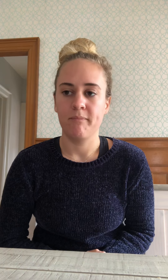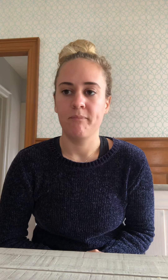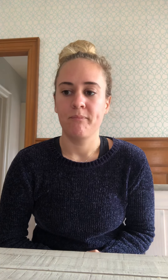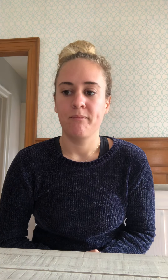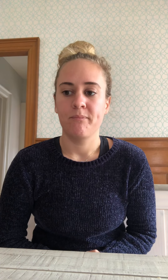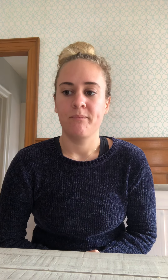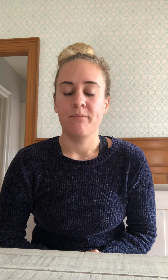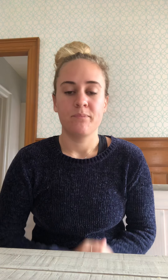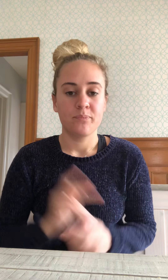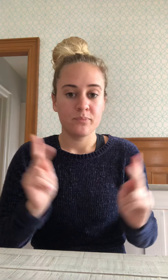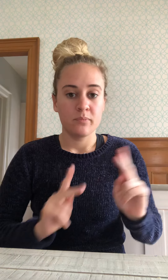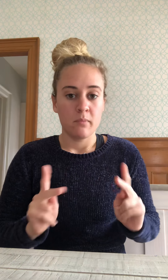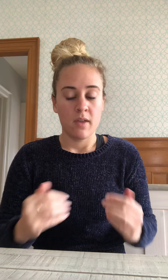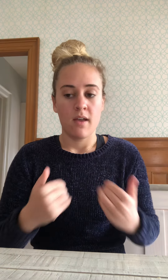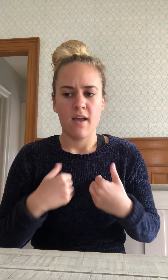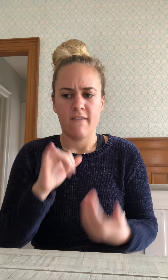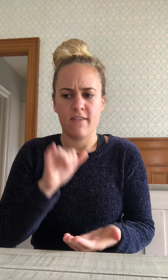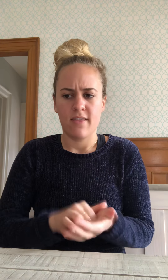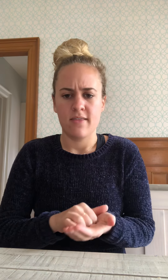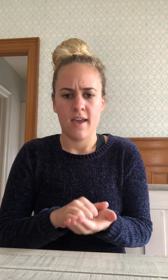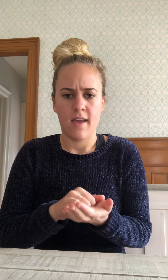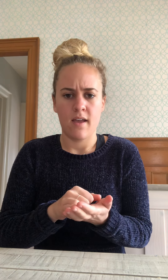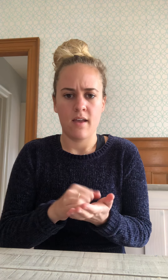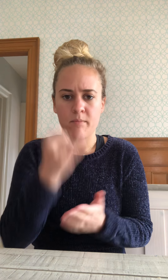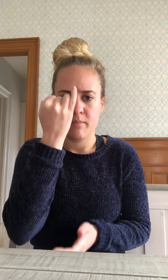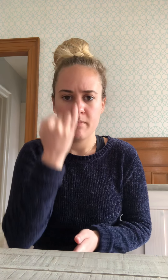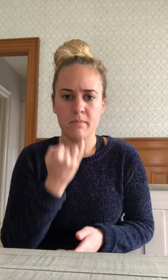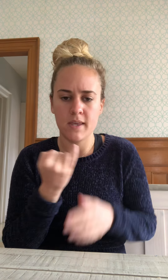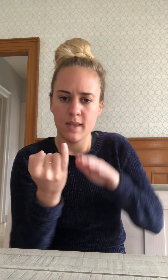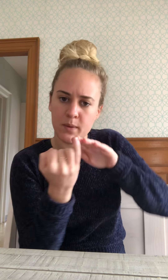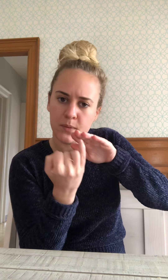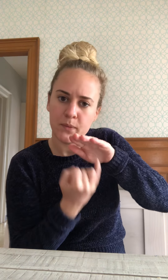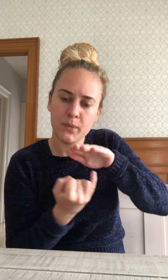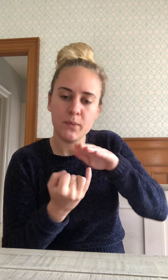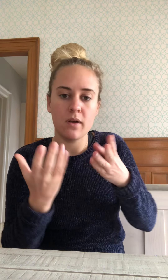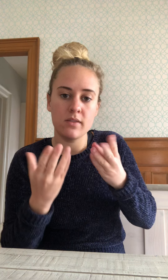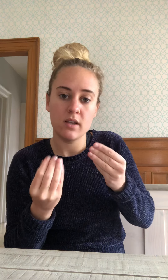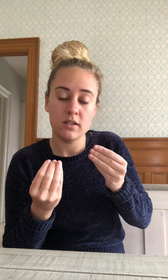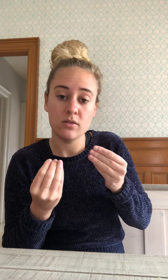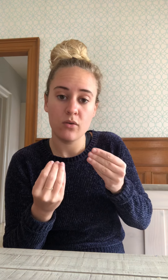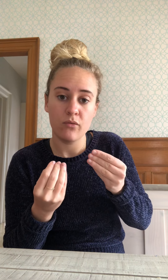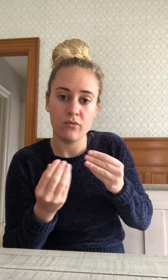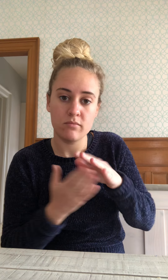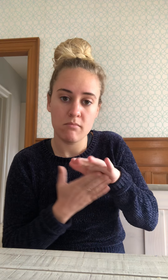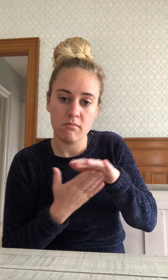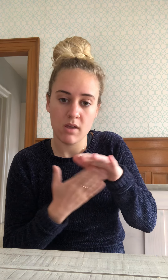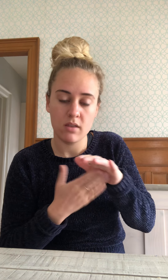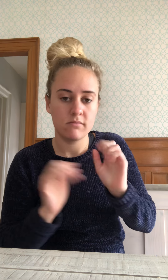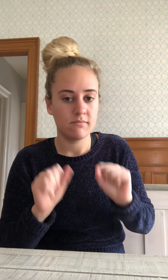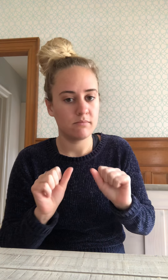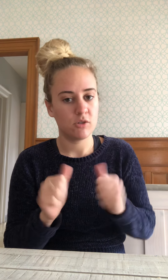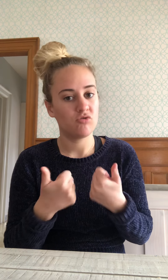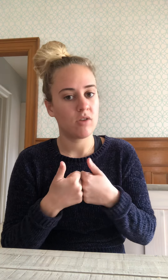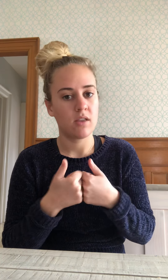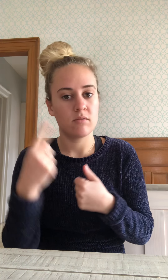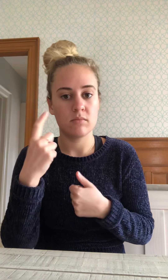people that have that midline soft palate fissure can be difficult because you can have some air